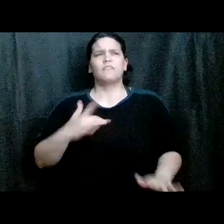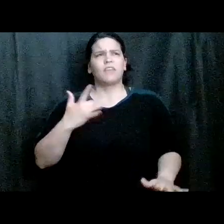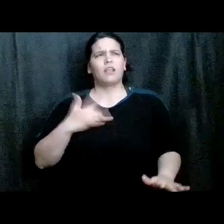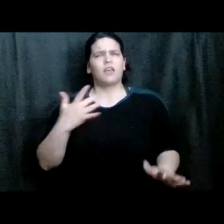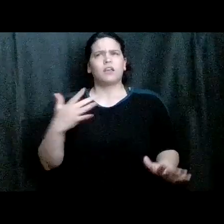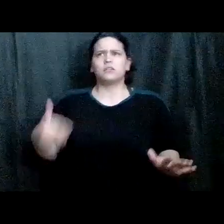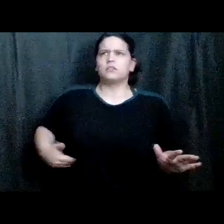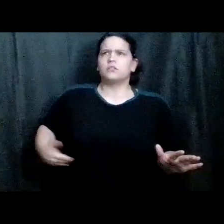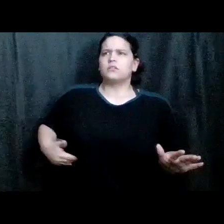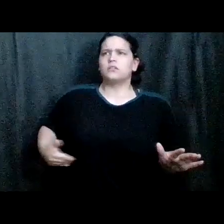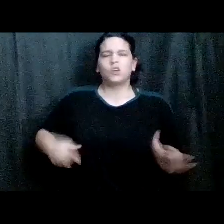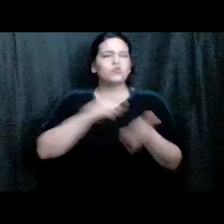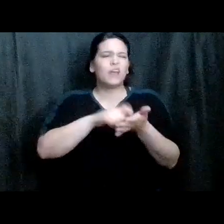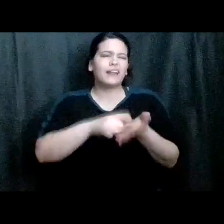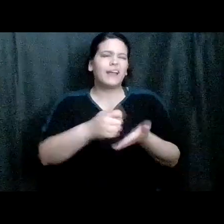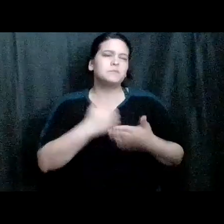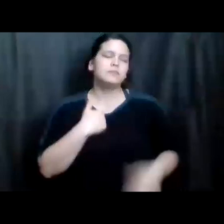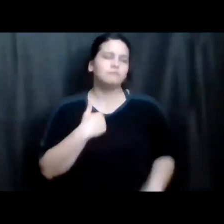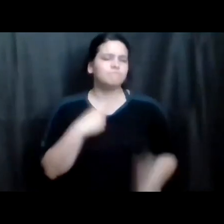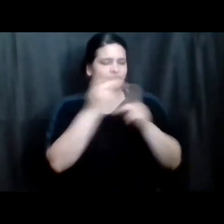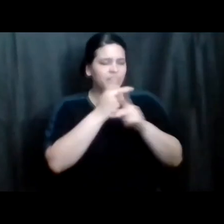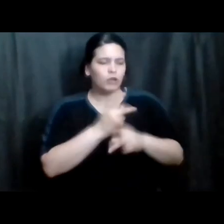And so writing does that for me.